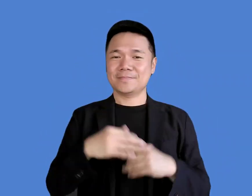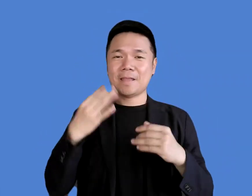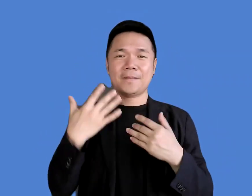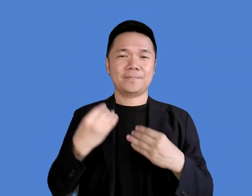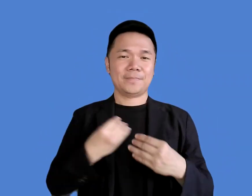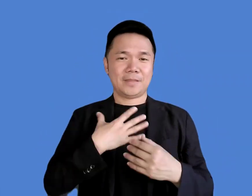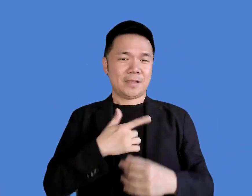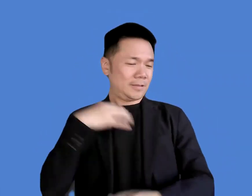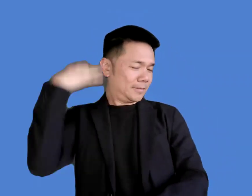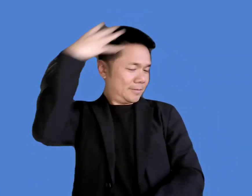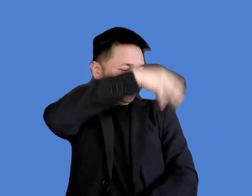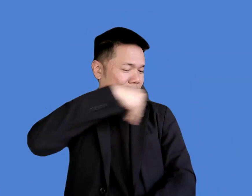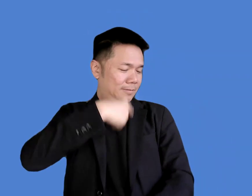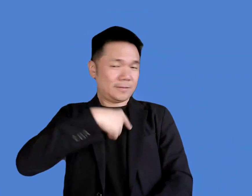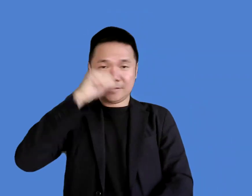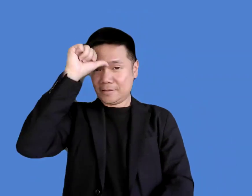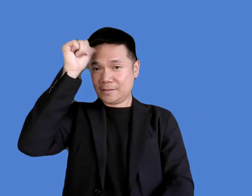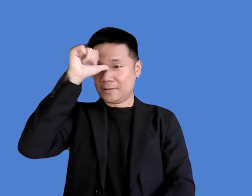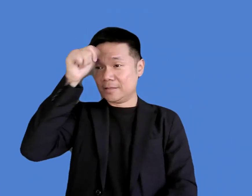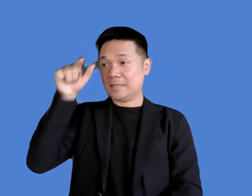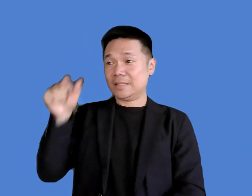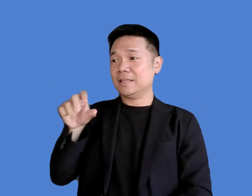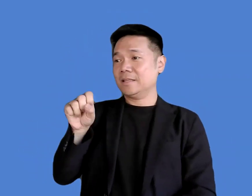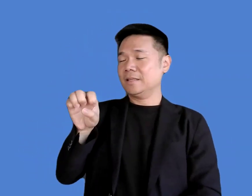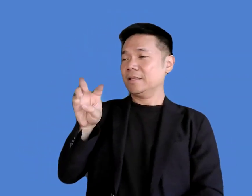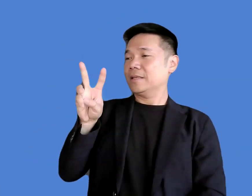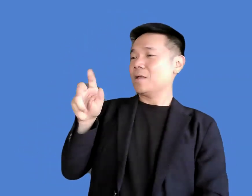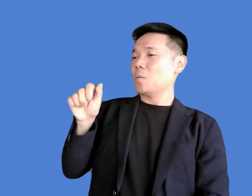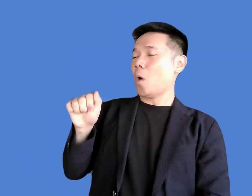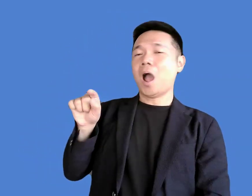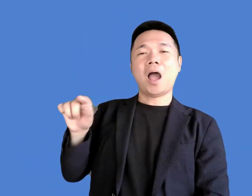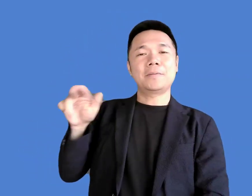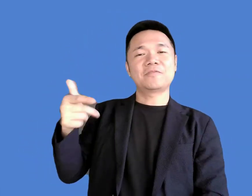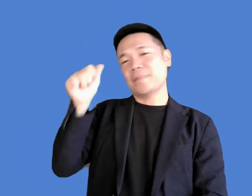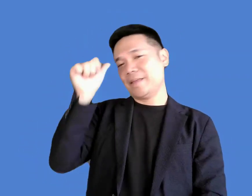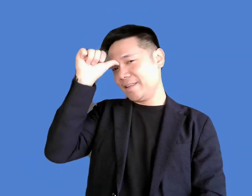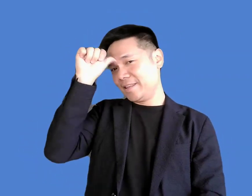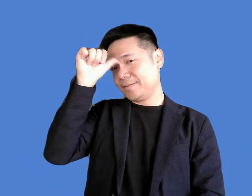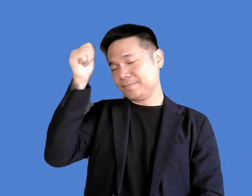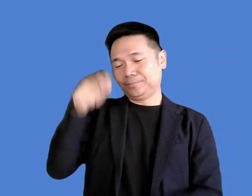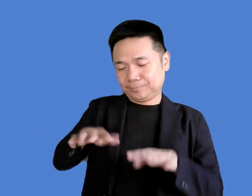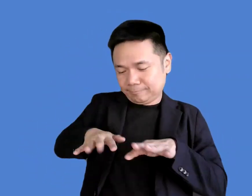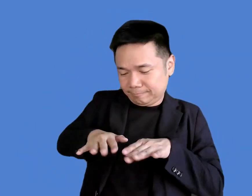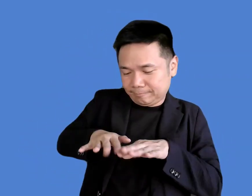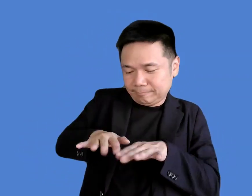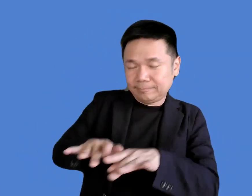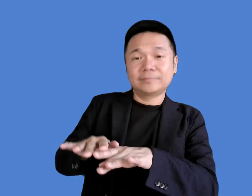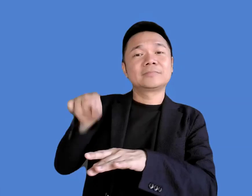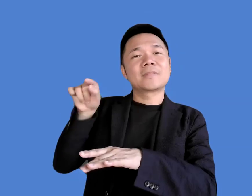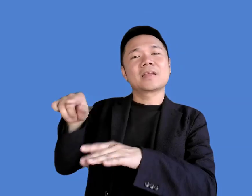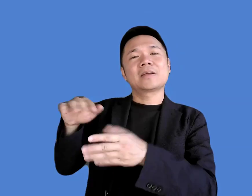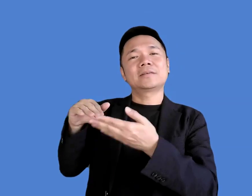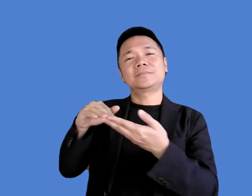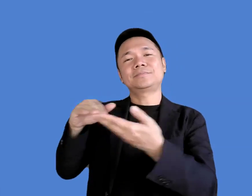from India made by Sewa, which is hand embroidered from the Self-Employed Women's Association,